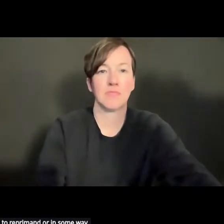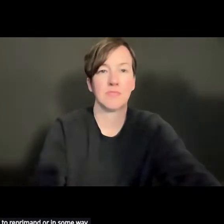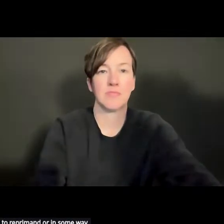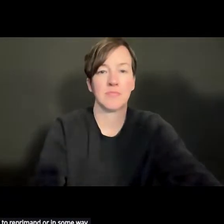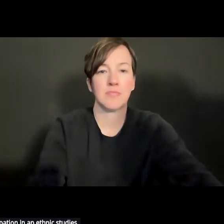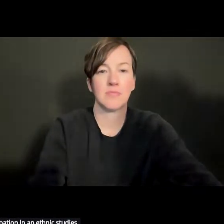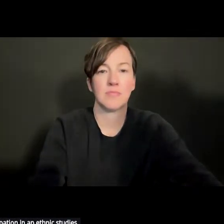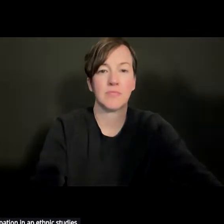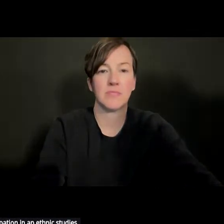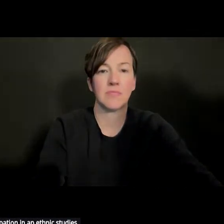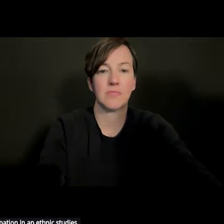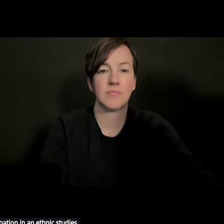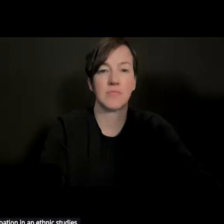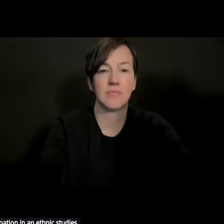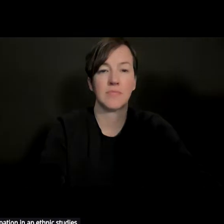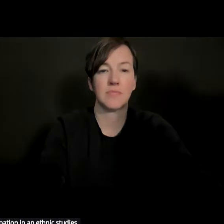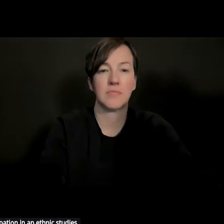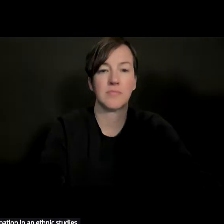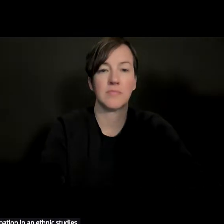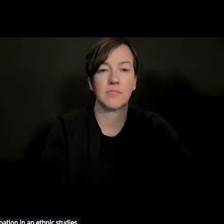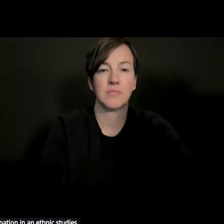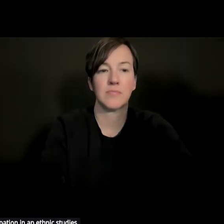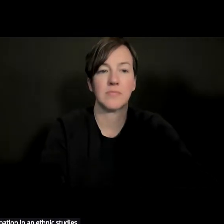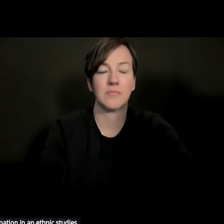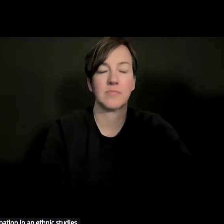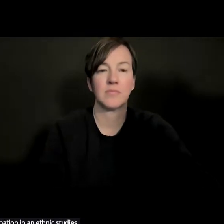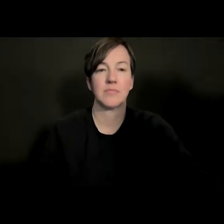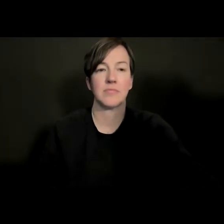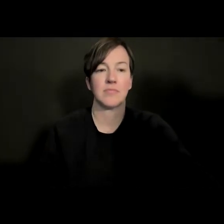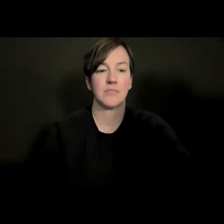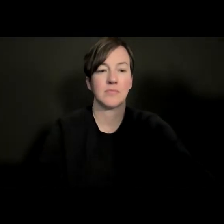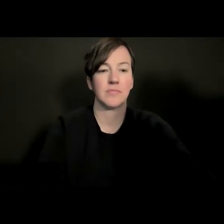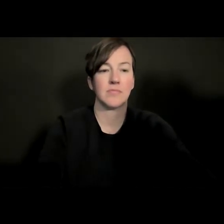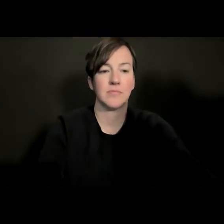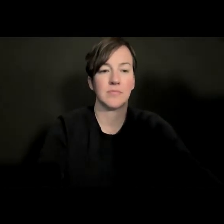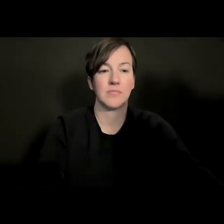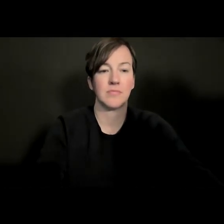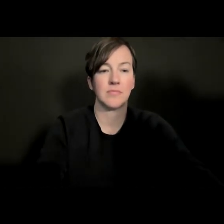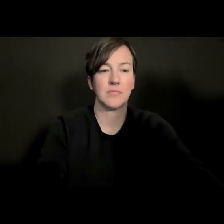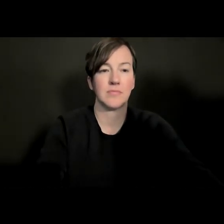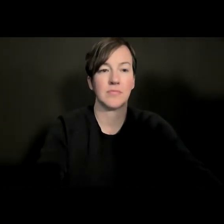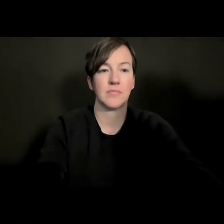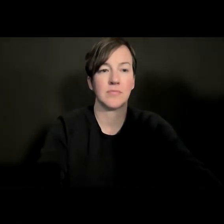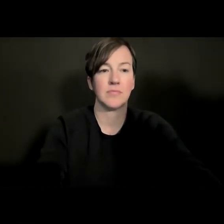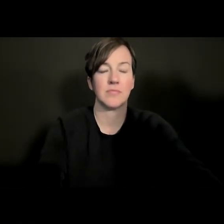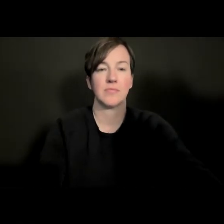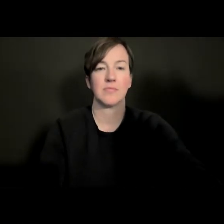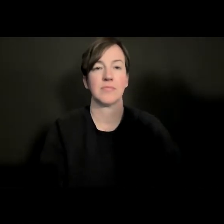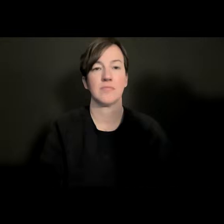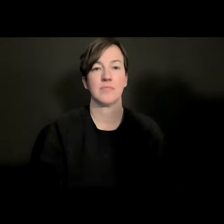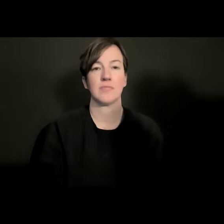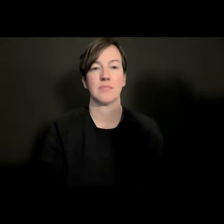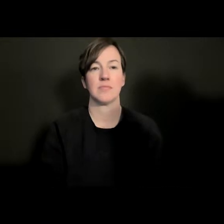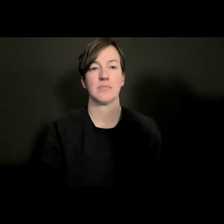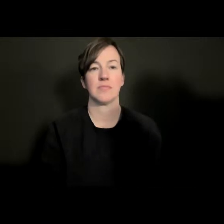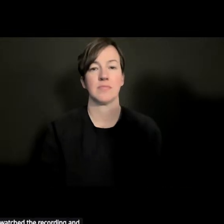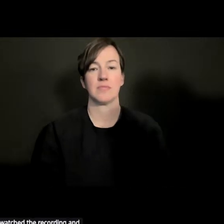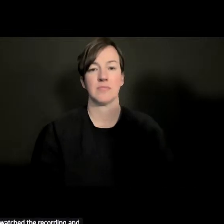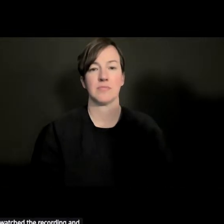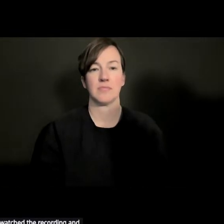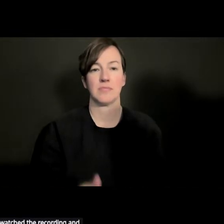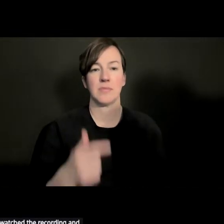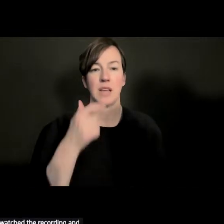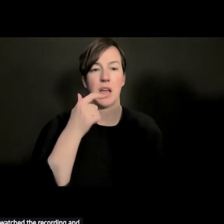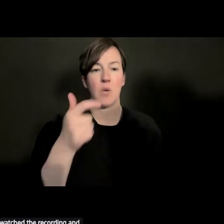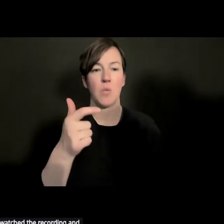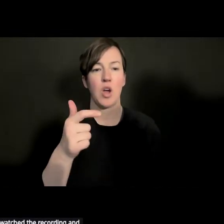wrong. I hope that's not the case. But if it is the case, I'll say that Trustee Jacobson, I watched the recording and I thought that your comments were